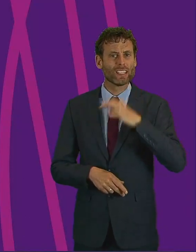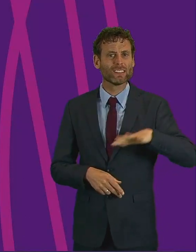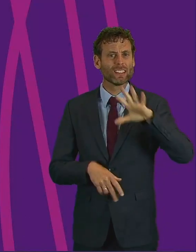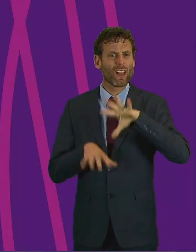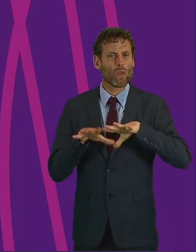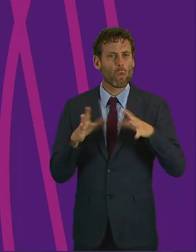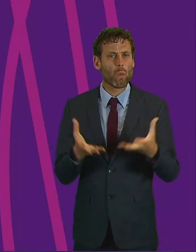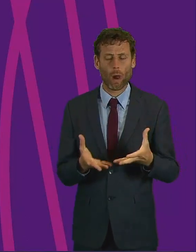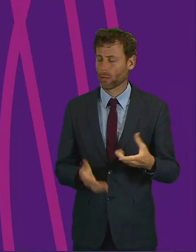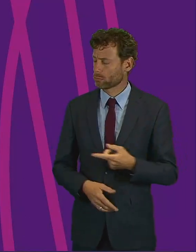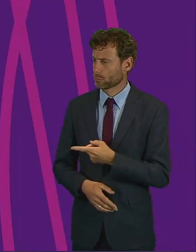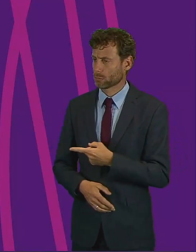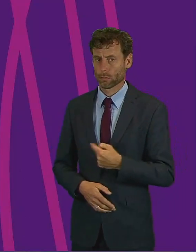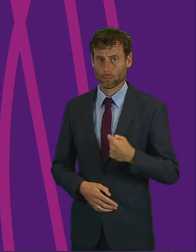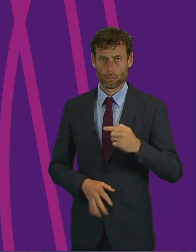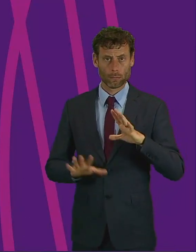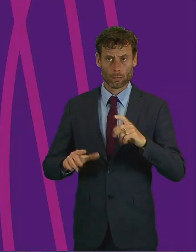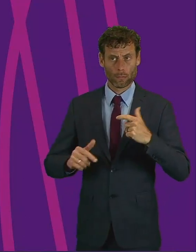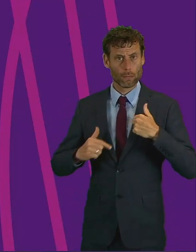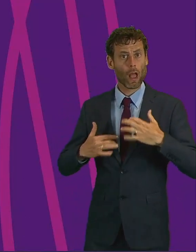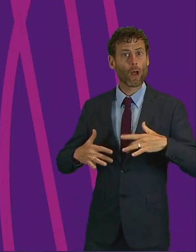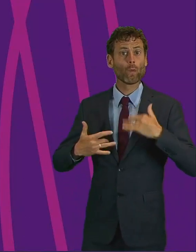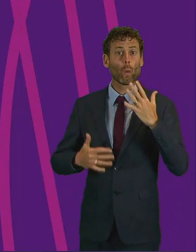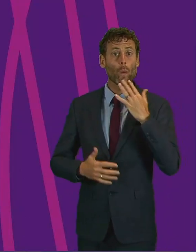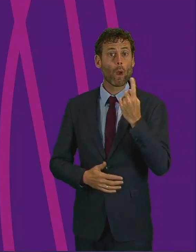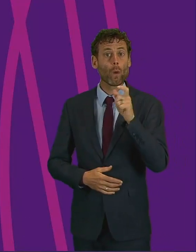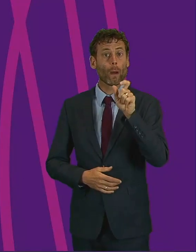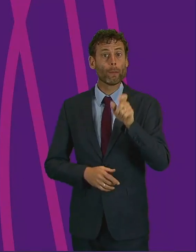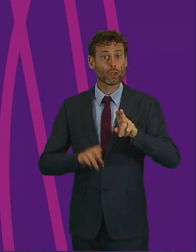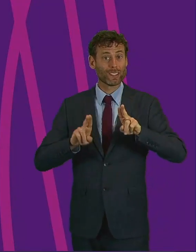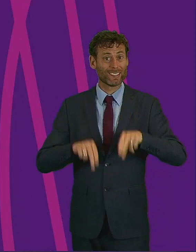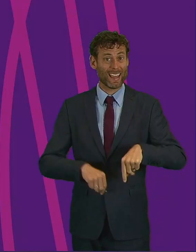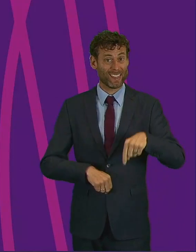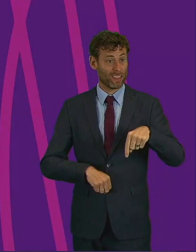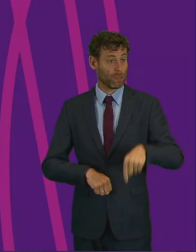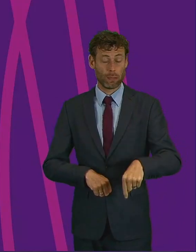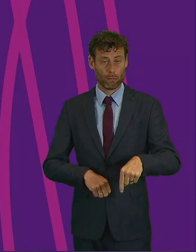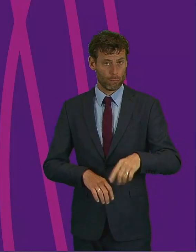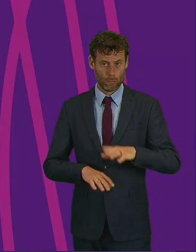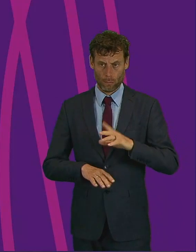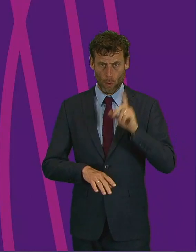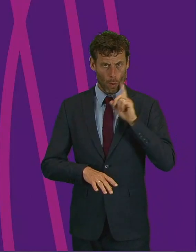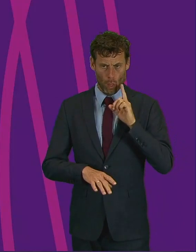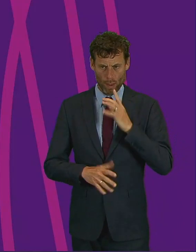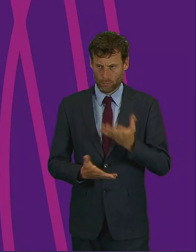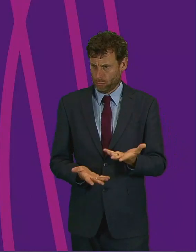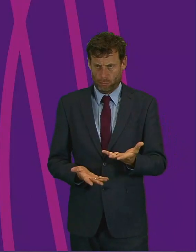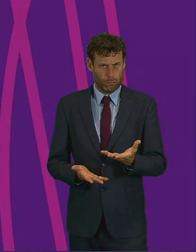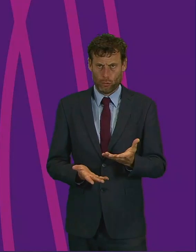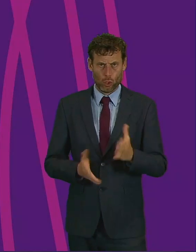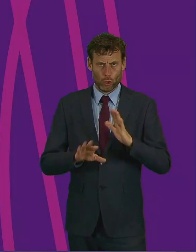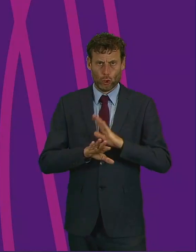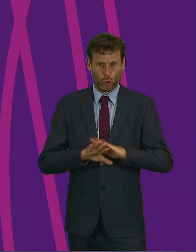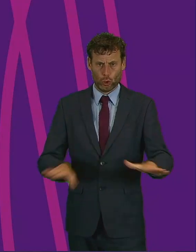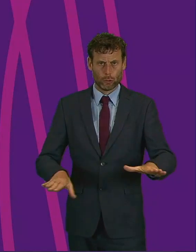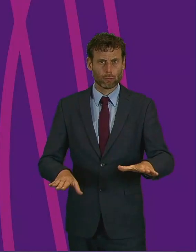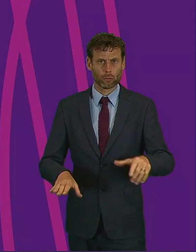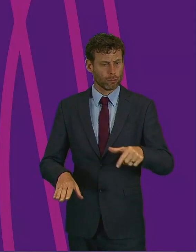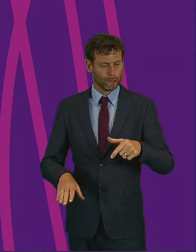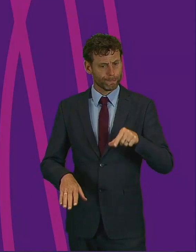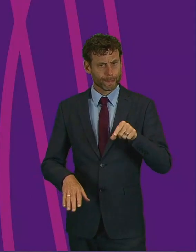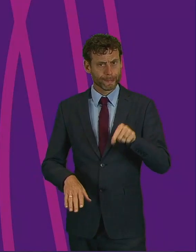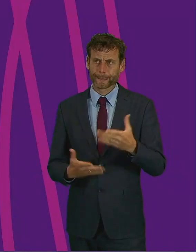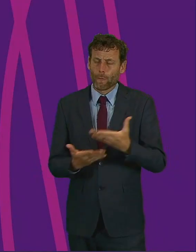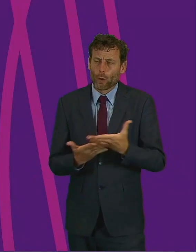every single death is one too many. Deaths in Scotland are higher than any of us would want them to be. And I, as I've said